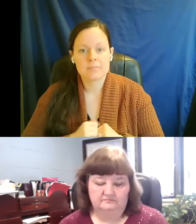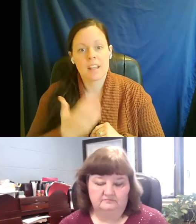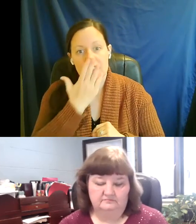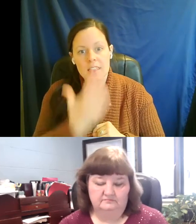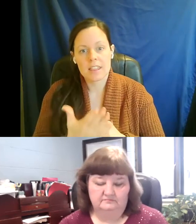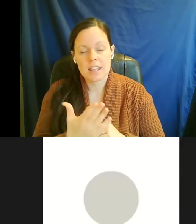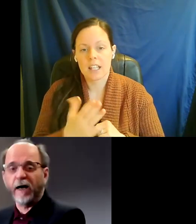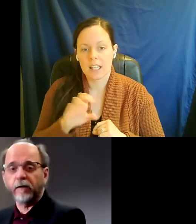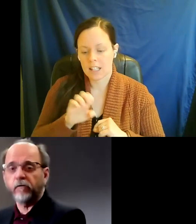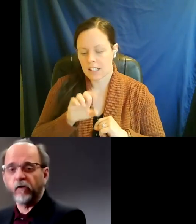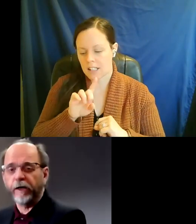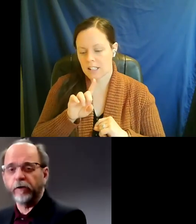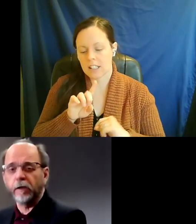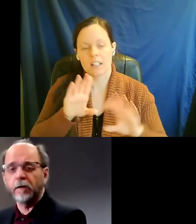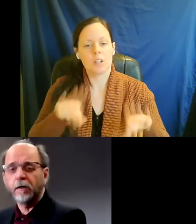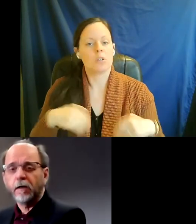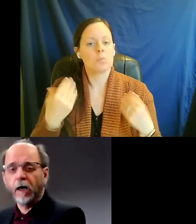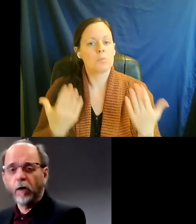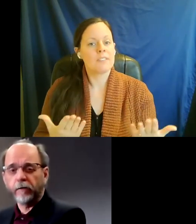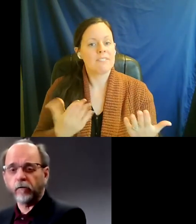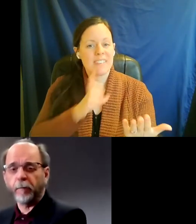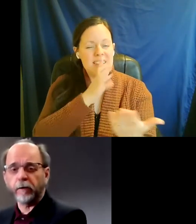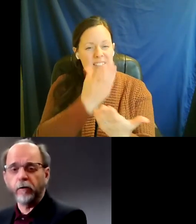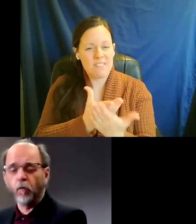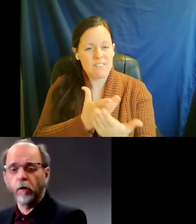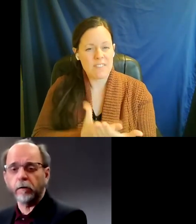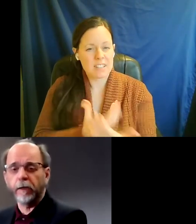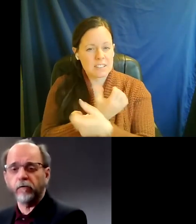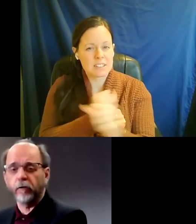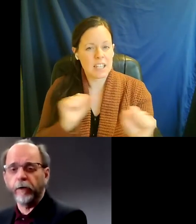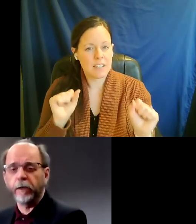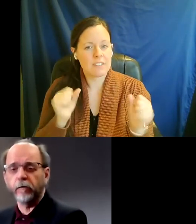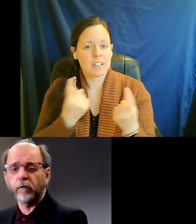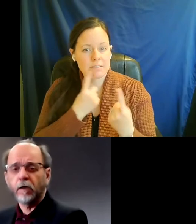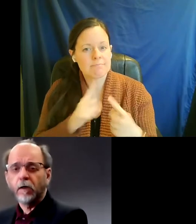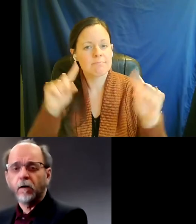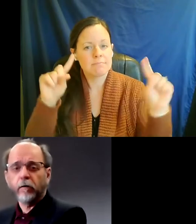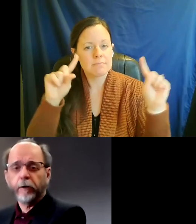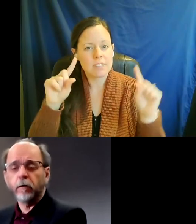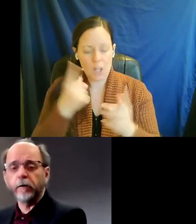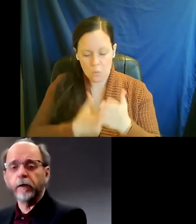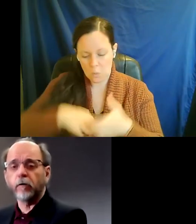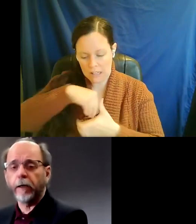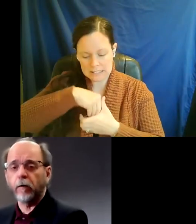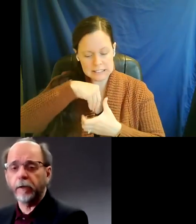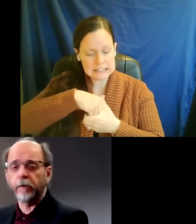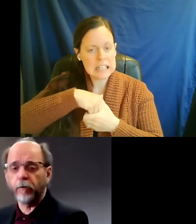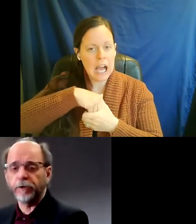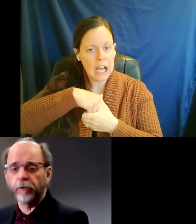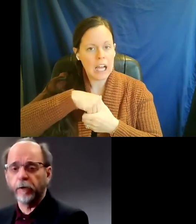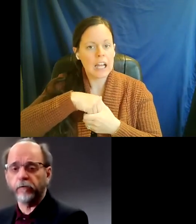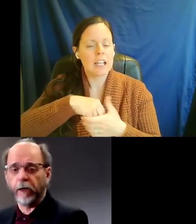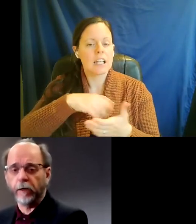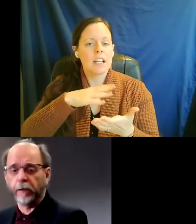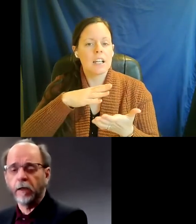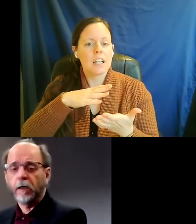Giving you the facts about safety, how well it's expected to work, and its ingredients are the only things that will help increase